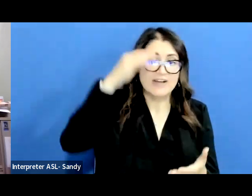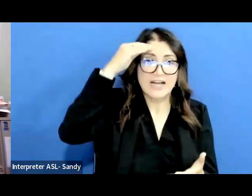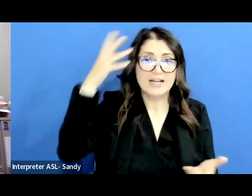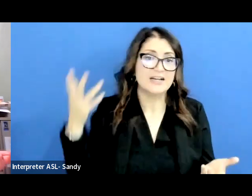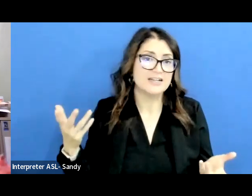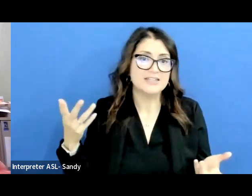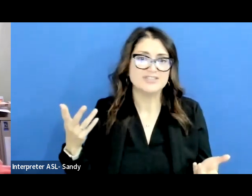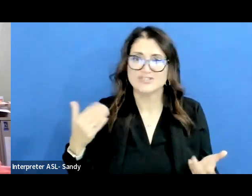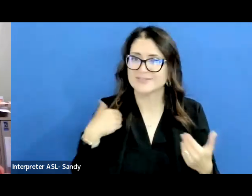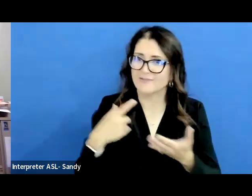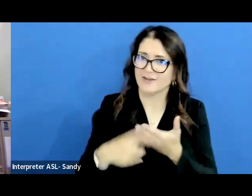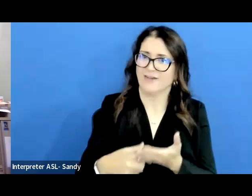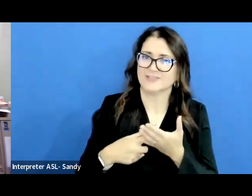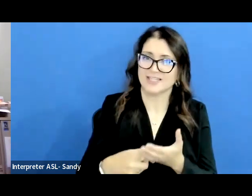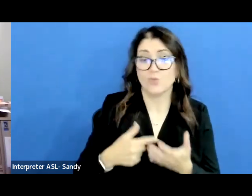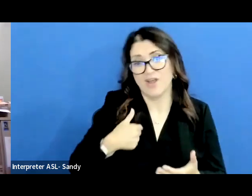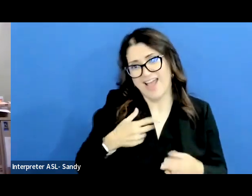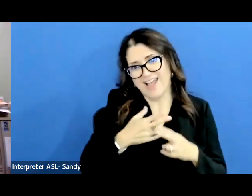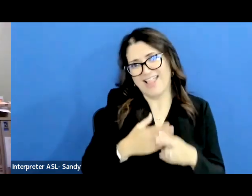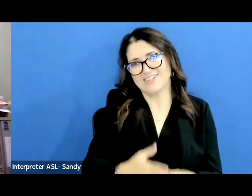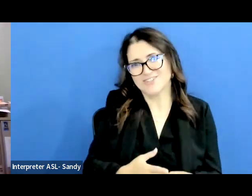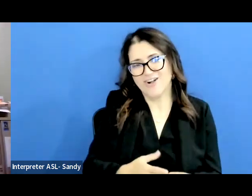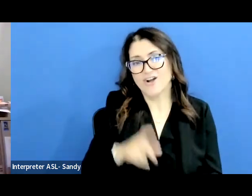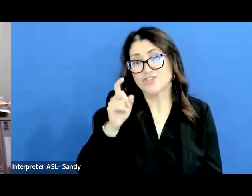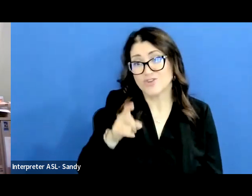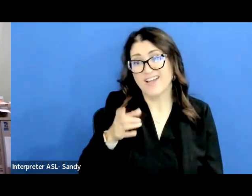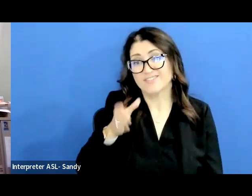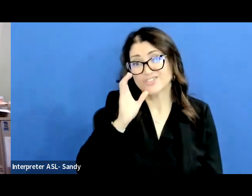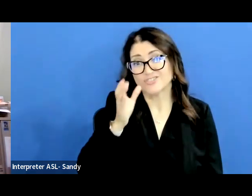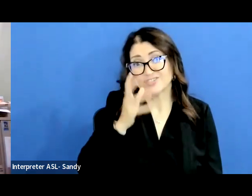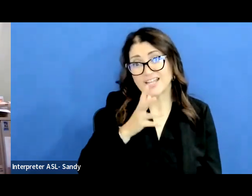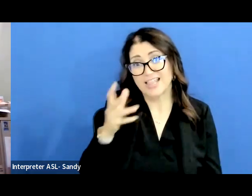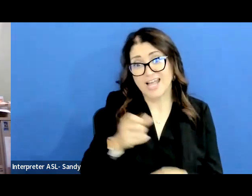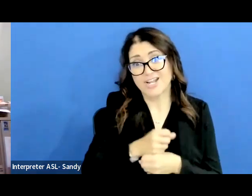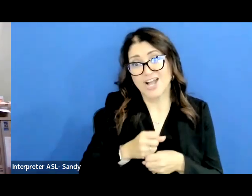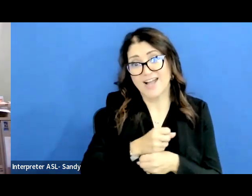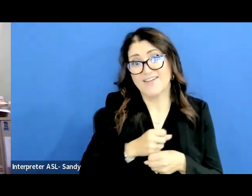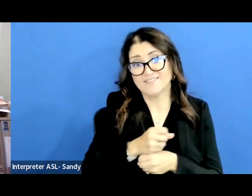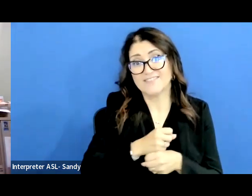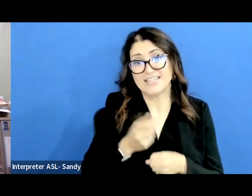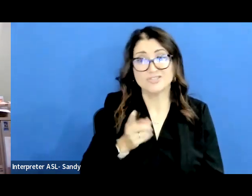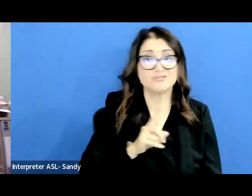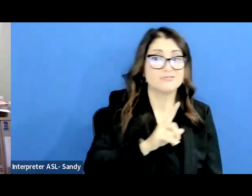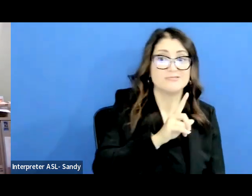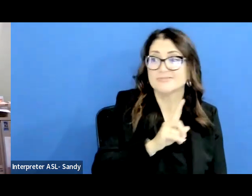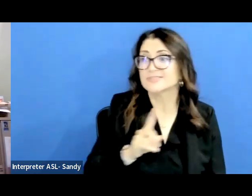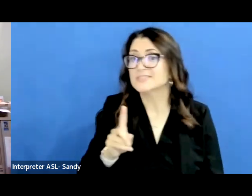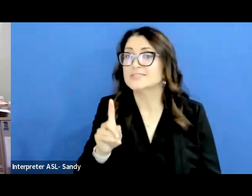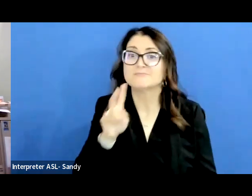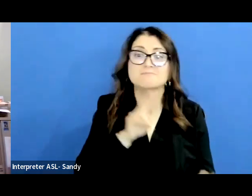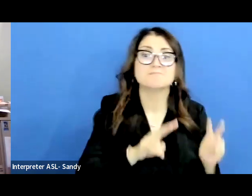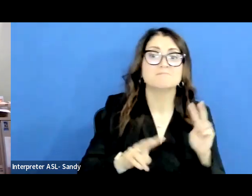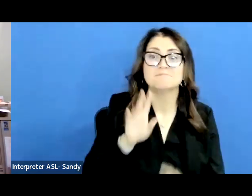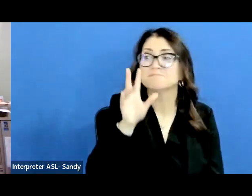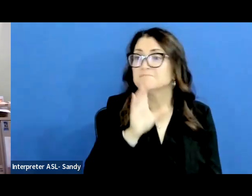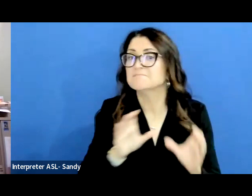some conversations, or what I like to call, you got to drink a lot of coffee, just wandering around, meeting